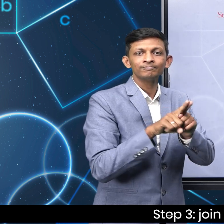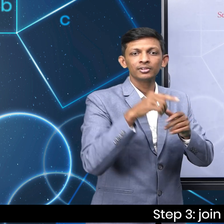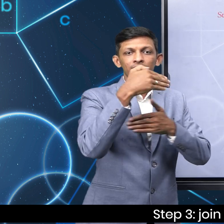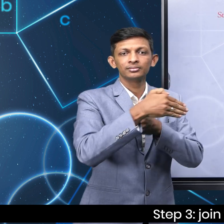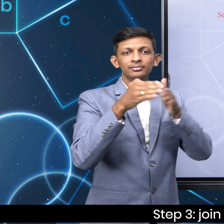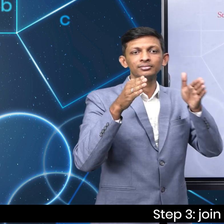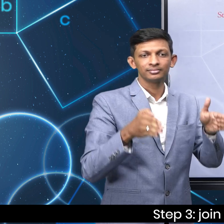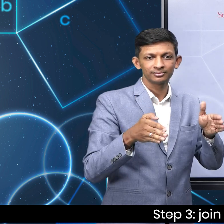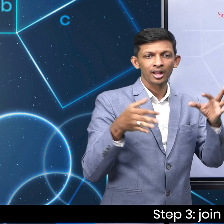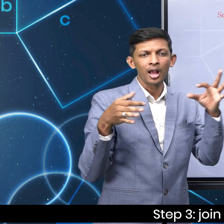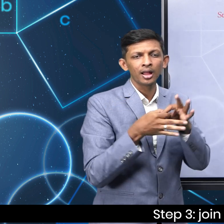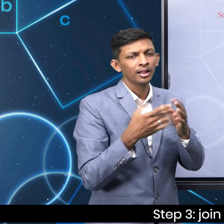Join the corresponding corners.